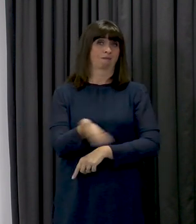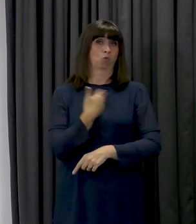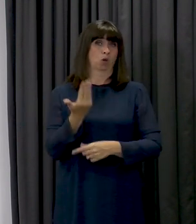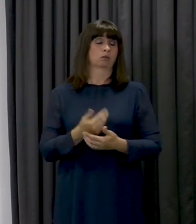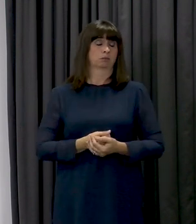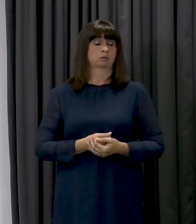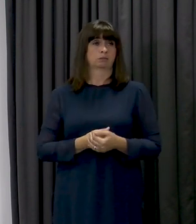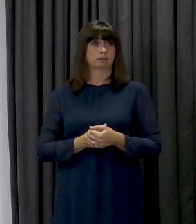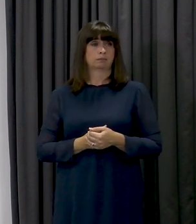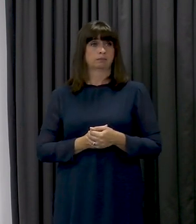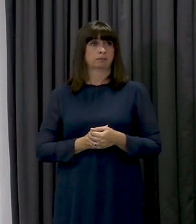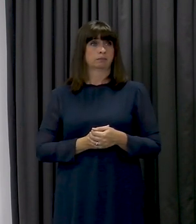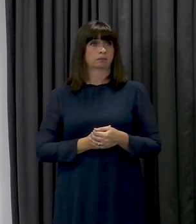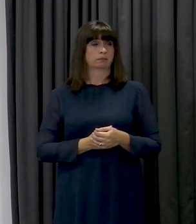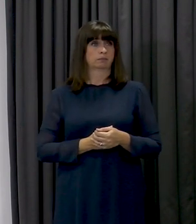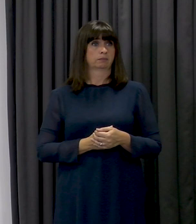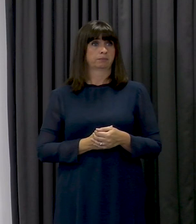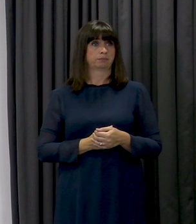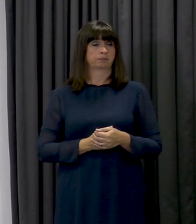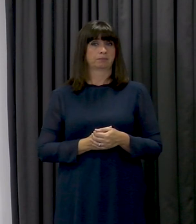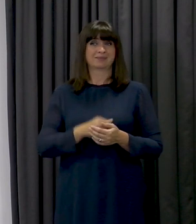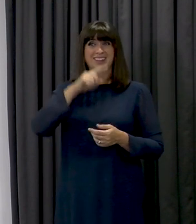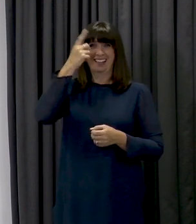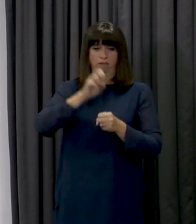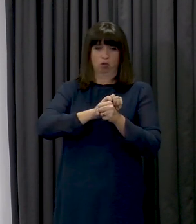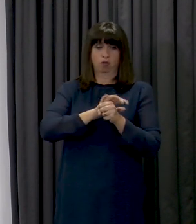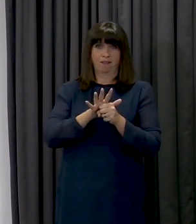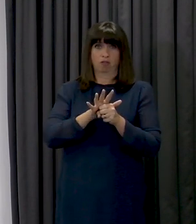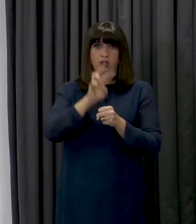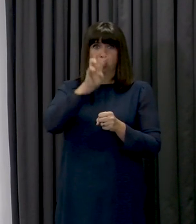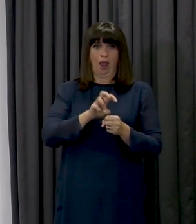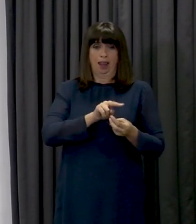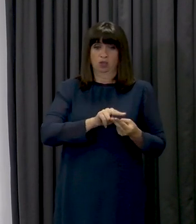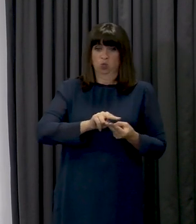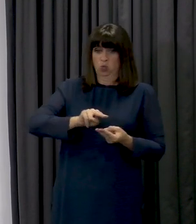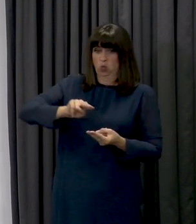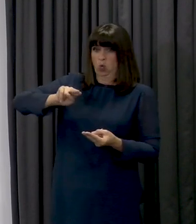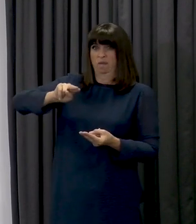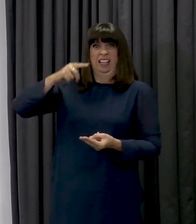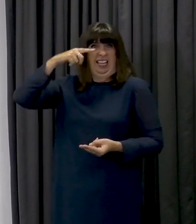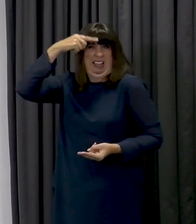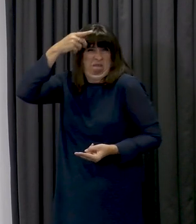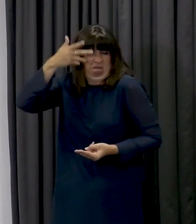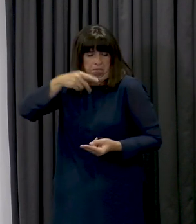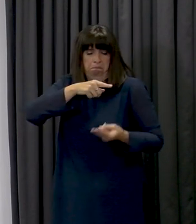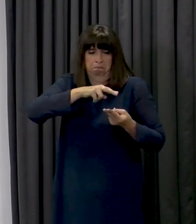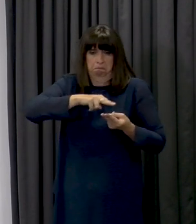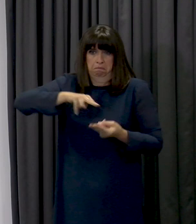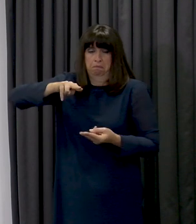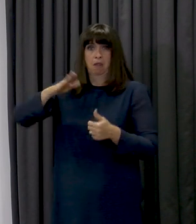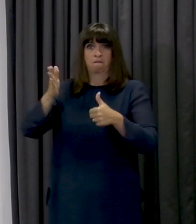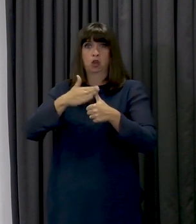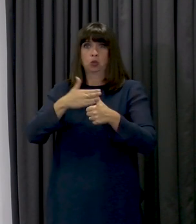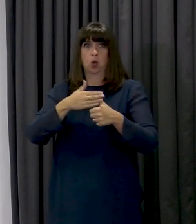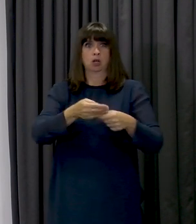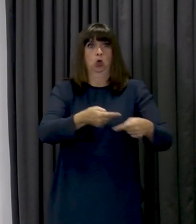Thank you. If there were to be a general rise in coronavirus across Wales, what restrictions would you look to impose first? Can